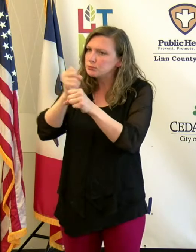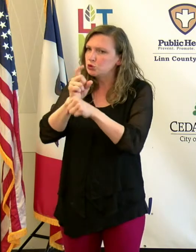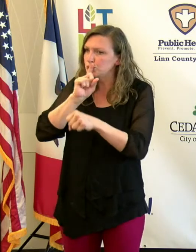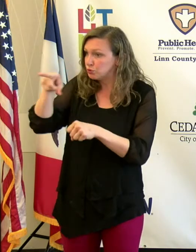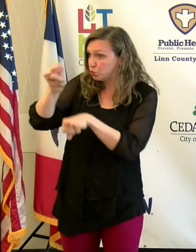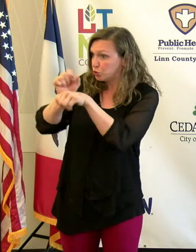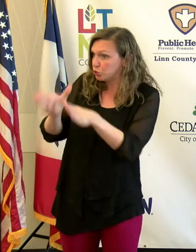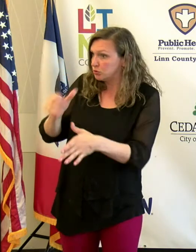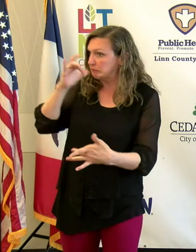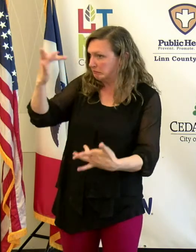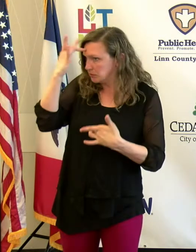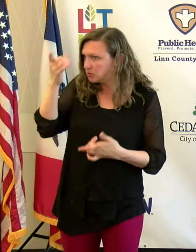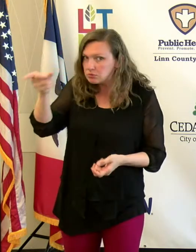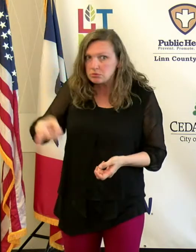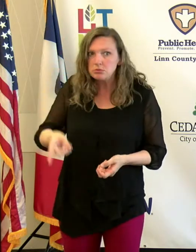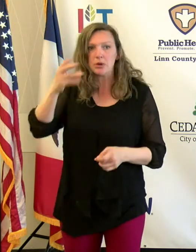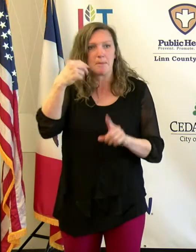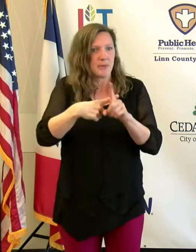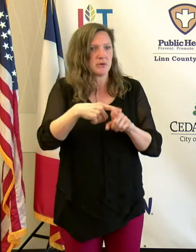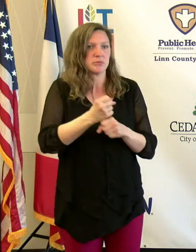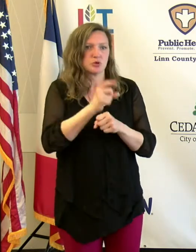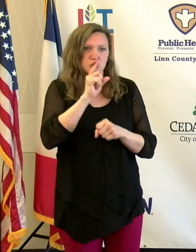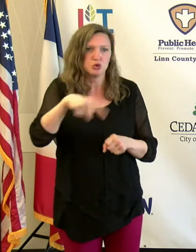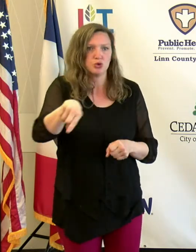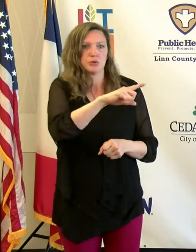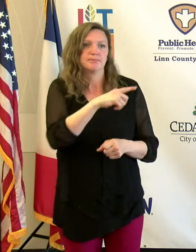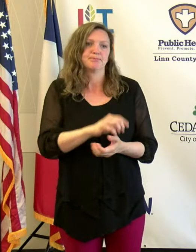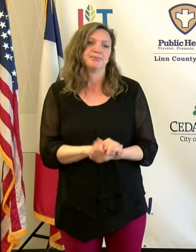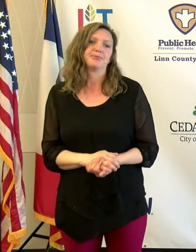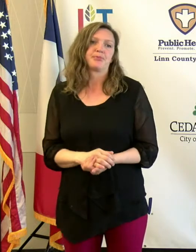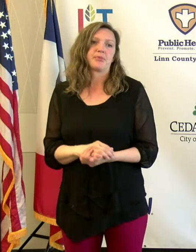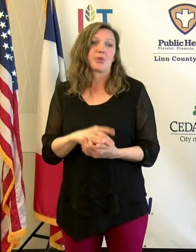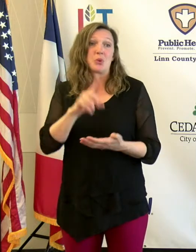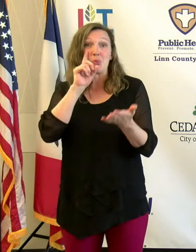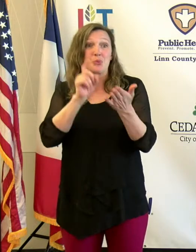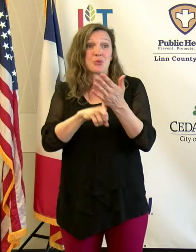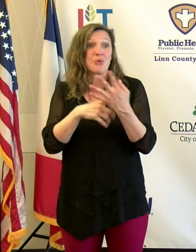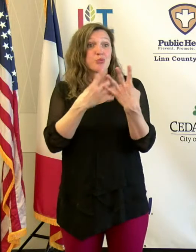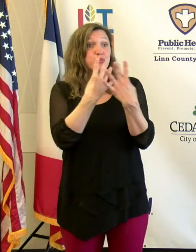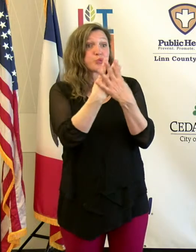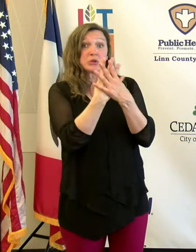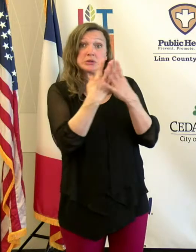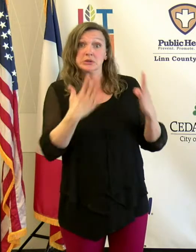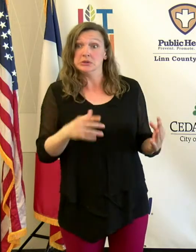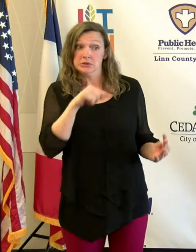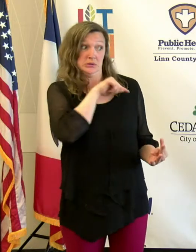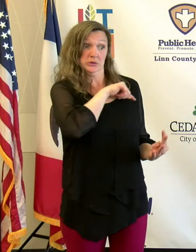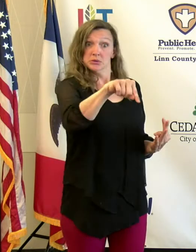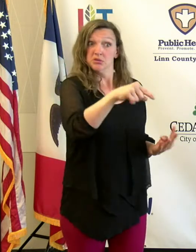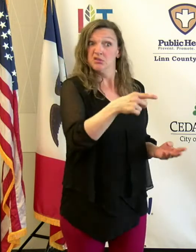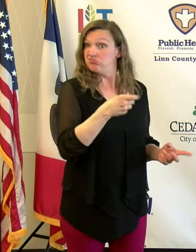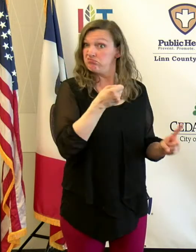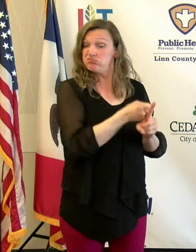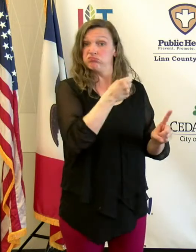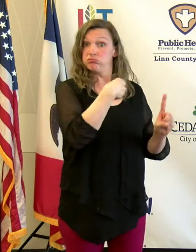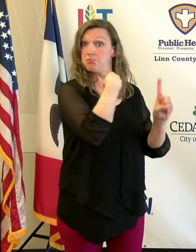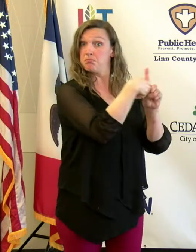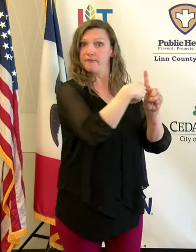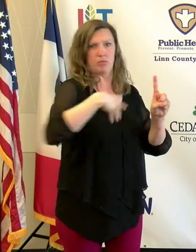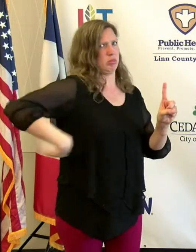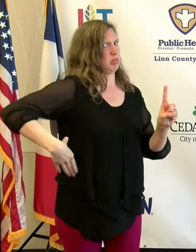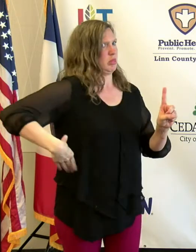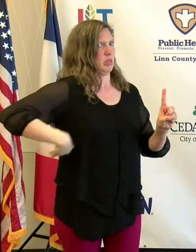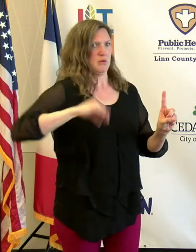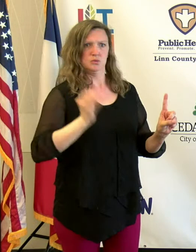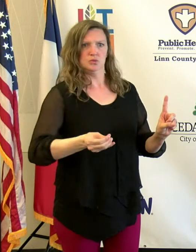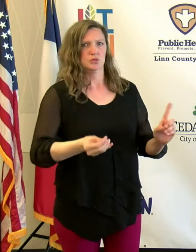Health Department, it was determined that no inmates were exposed to the virus by the infected deputy. The health and safety